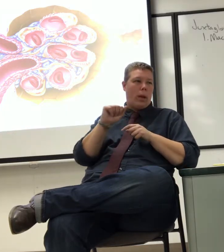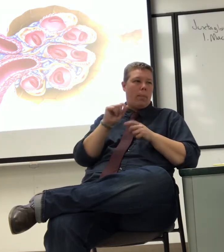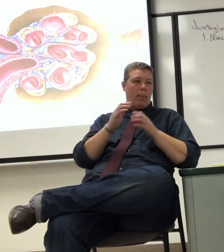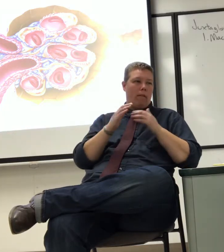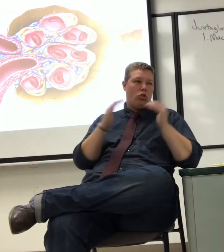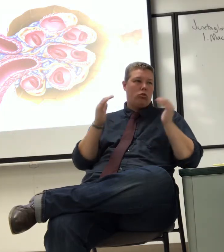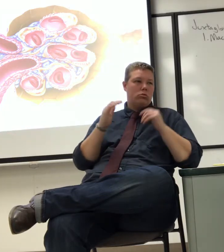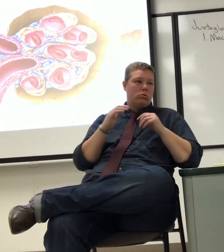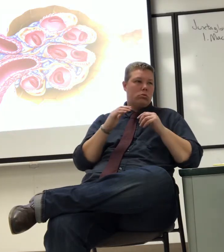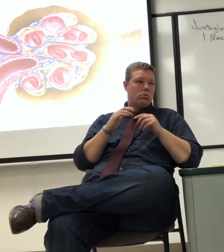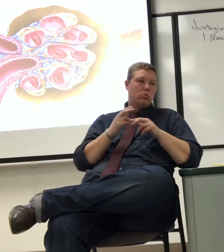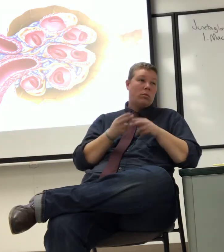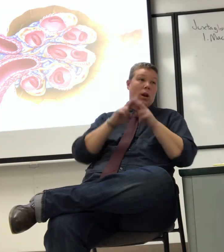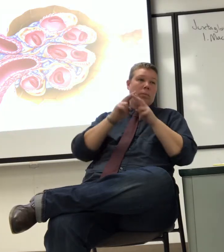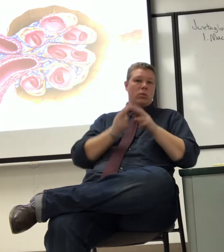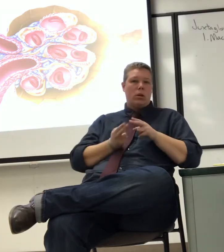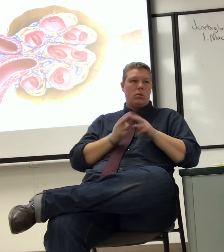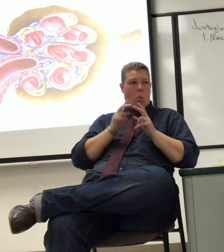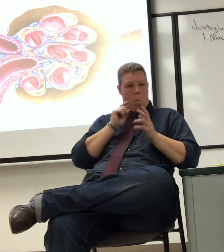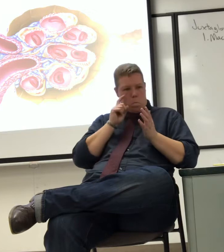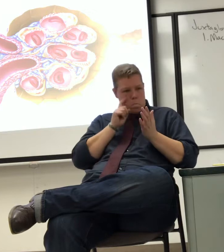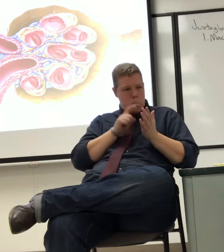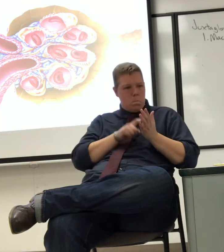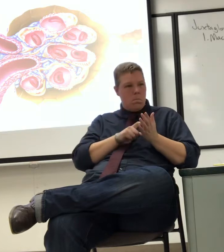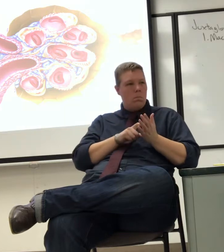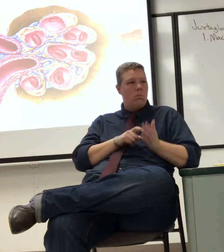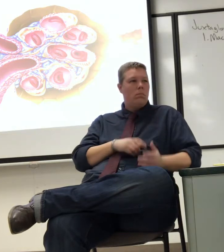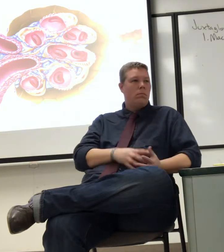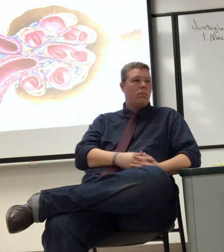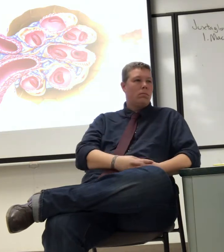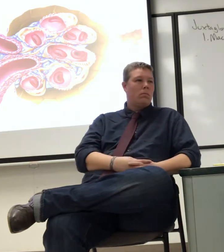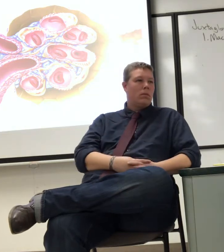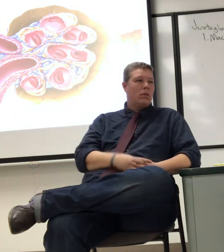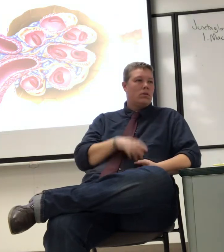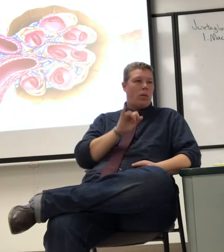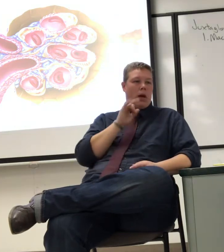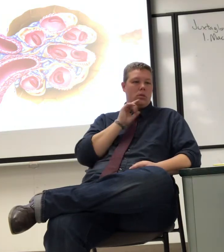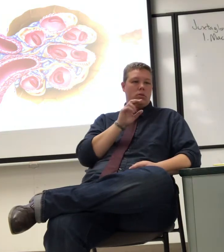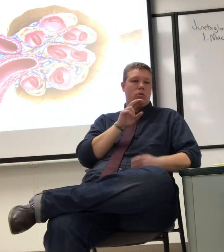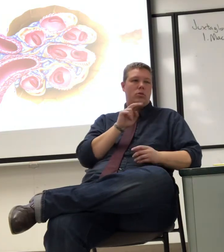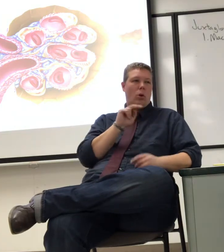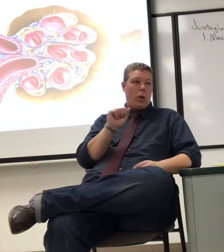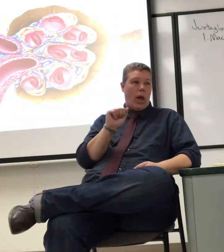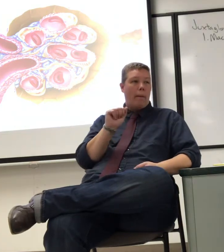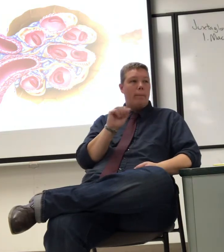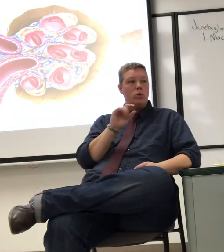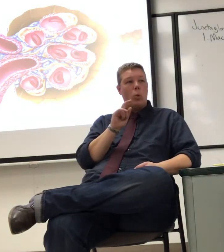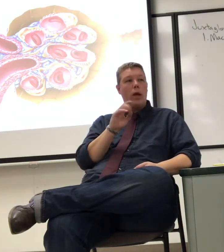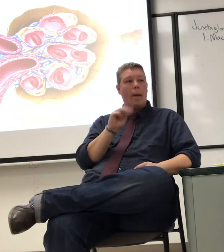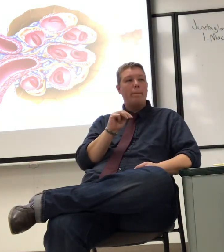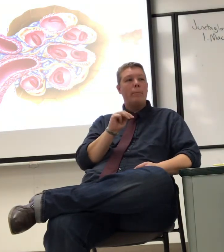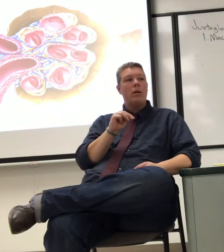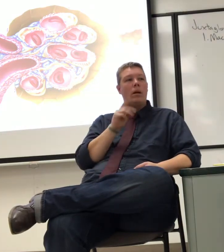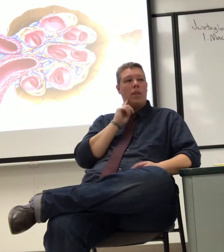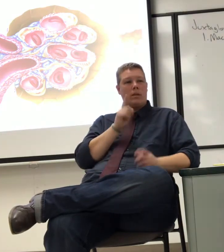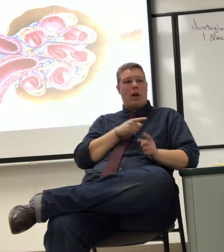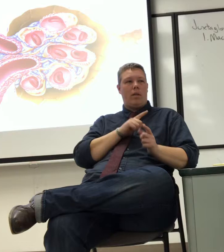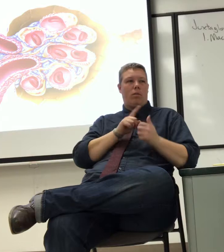sodium levels, right? That's an osmoreceptor, and sodium is the primary electrolyte you keep an eye on, and